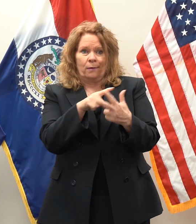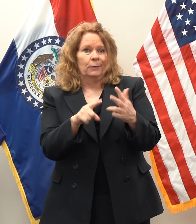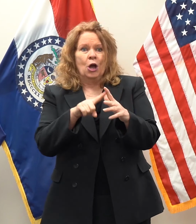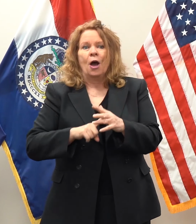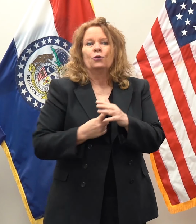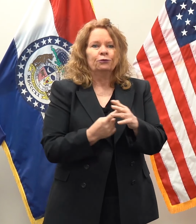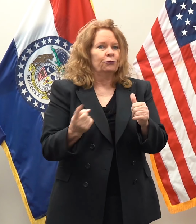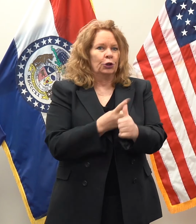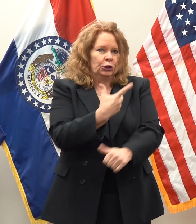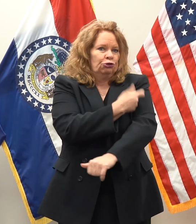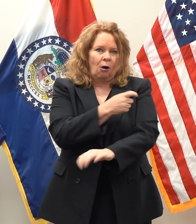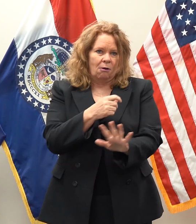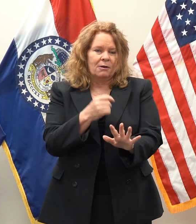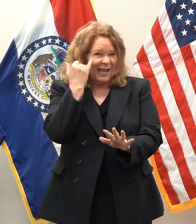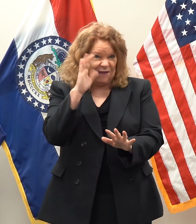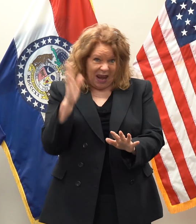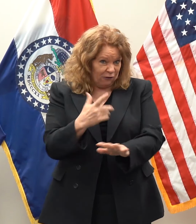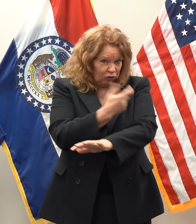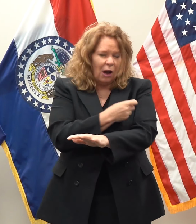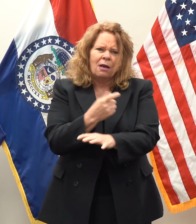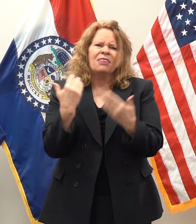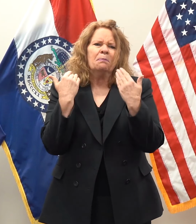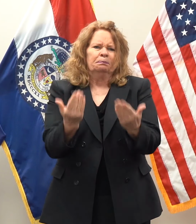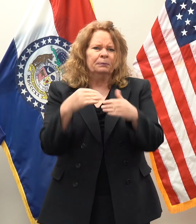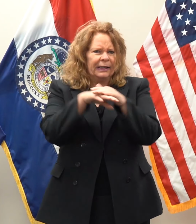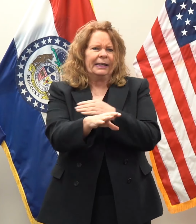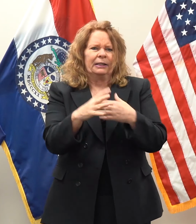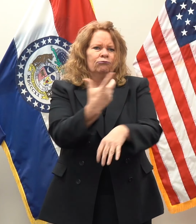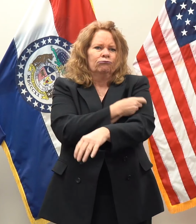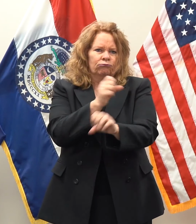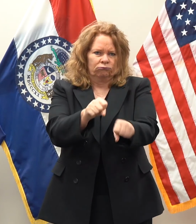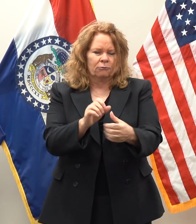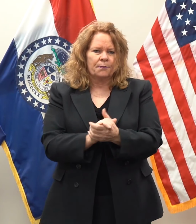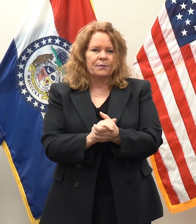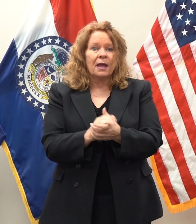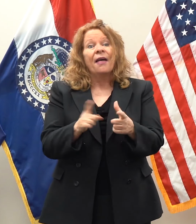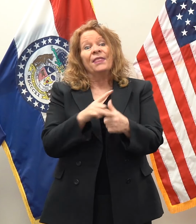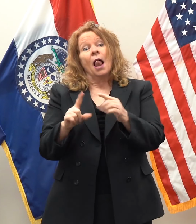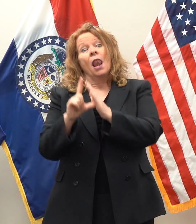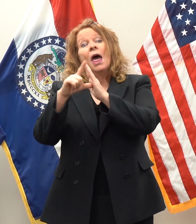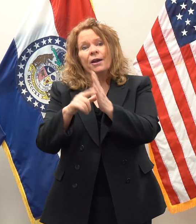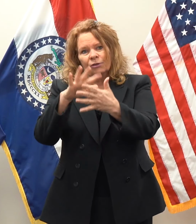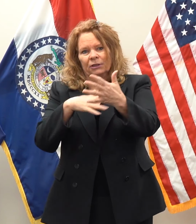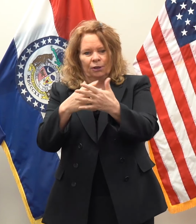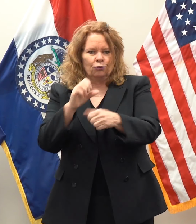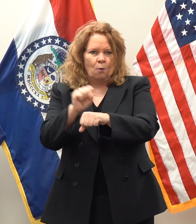so please come to one of our health centers to get that taken care of. And then we can schedule your booster dose at that time.